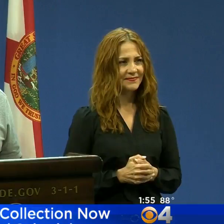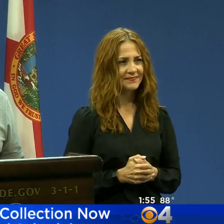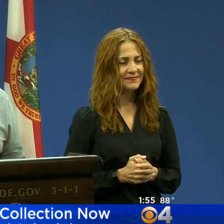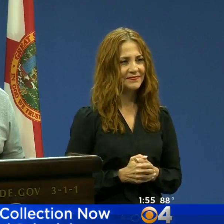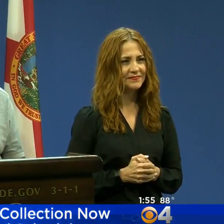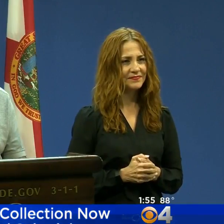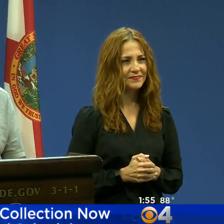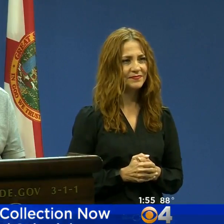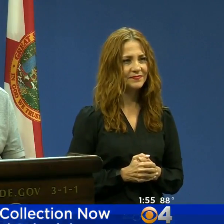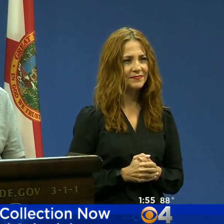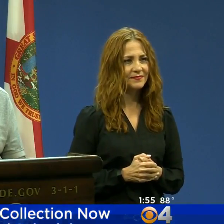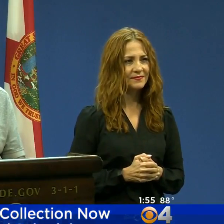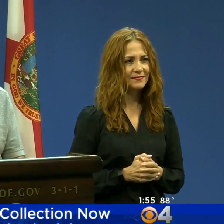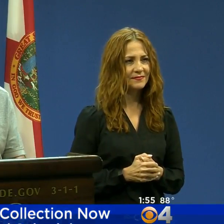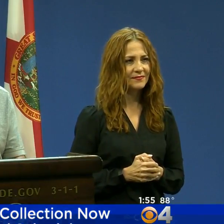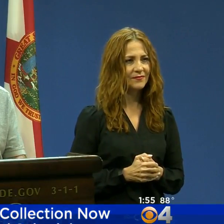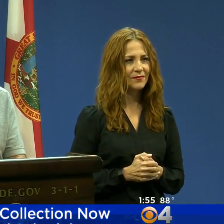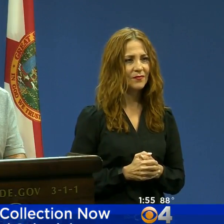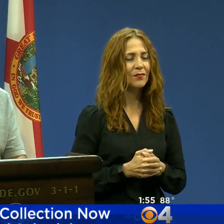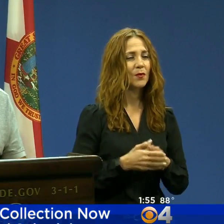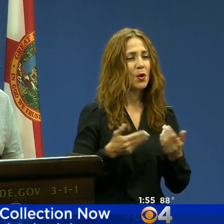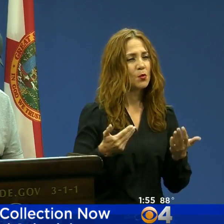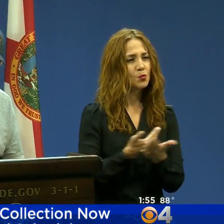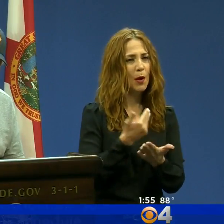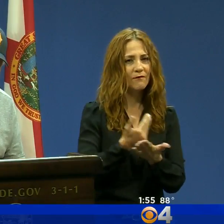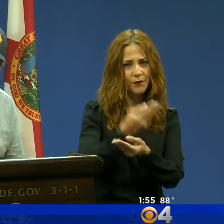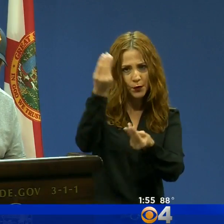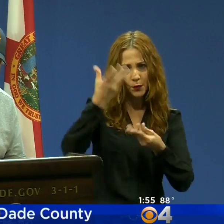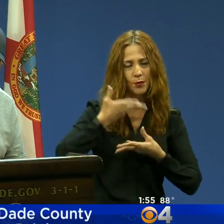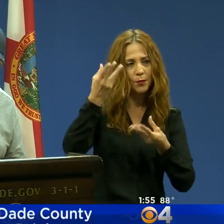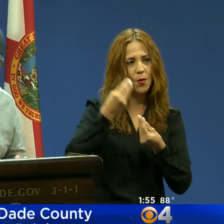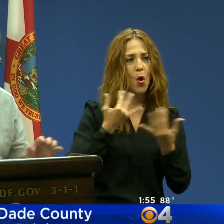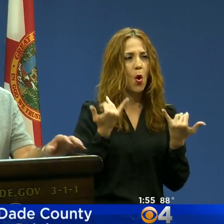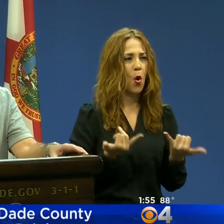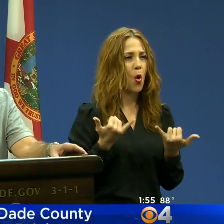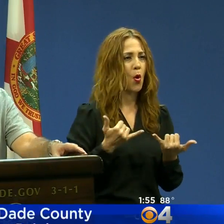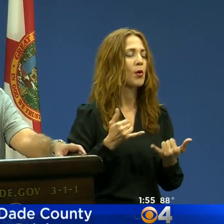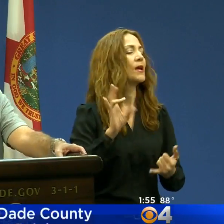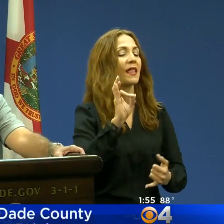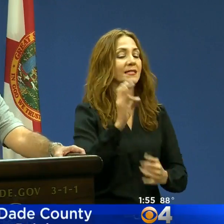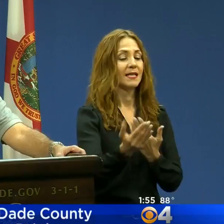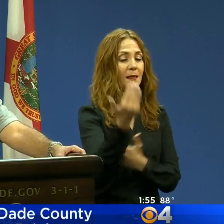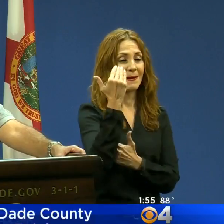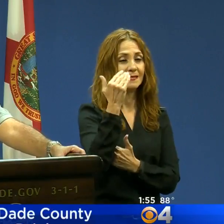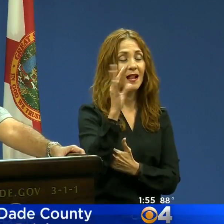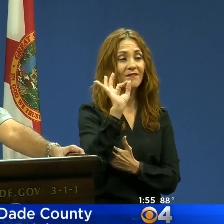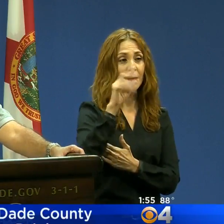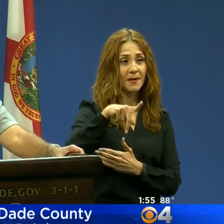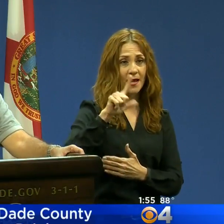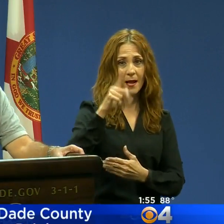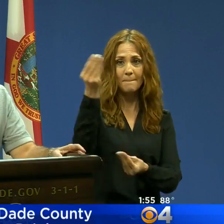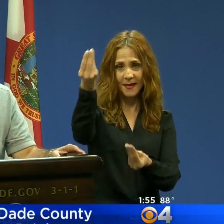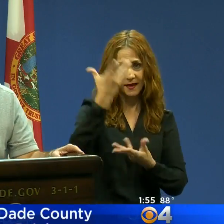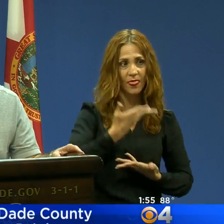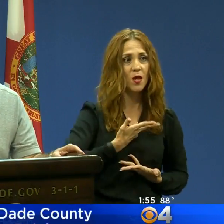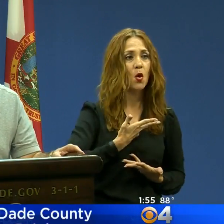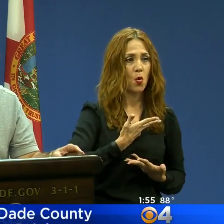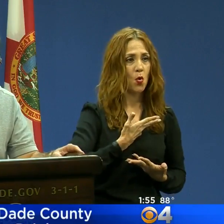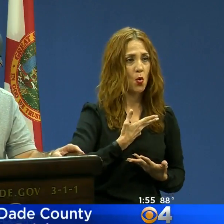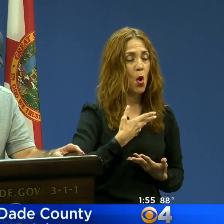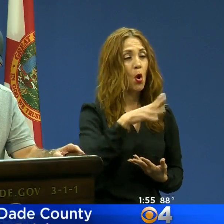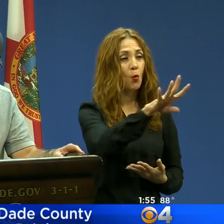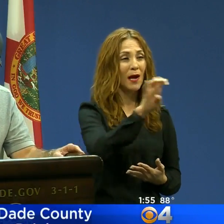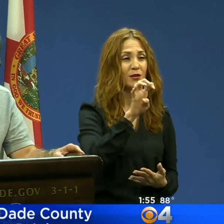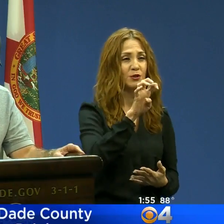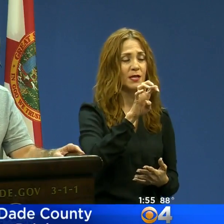Actuación de Okay, there you have it. Miami-Dade Mayor Carlos Gimenez briefing us on the aftermath of Hurricane Irene